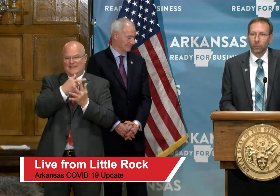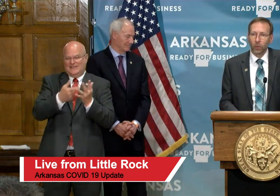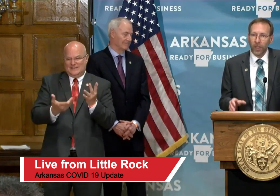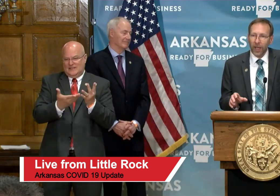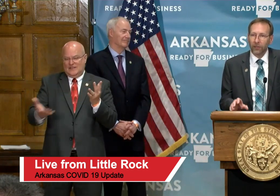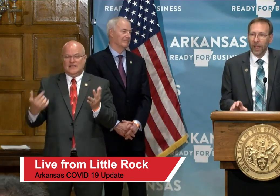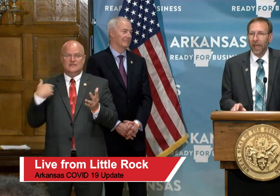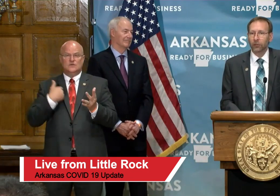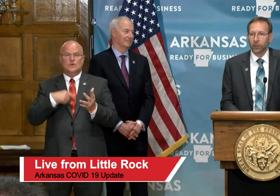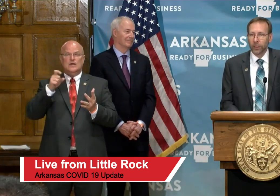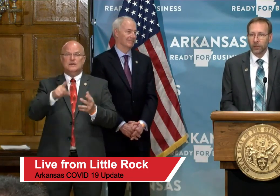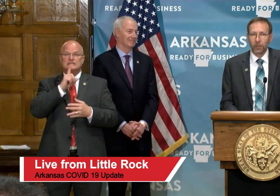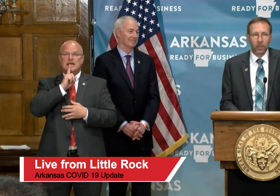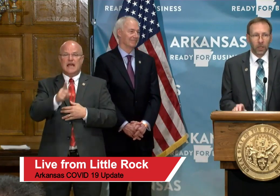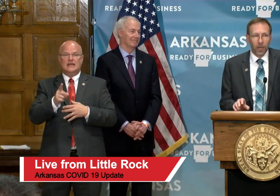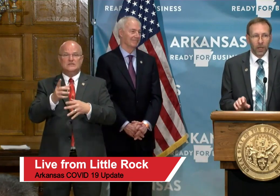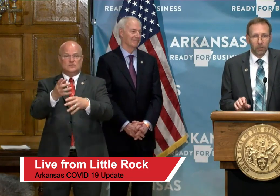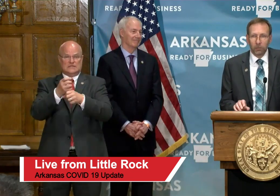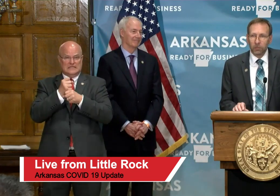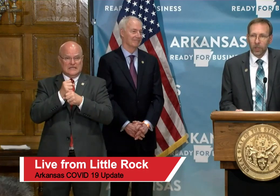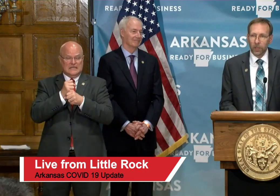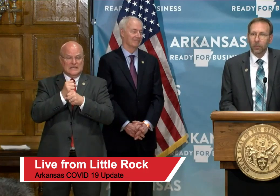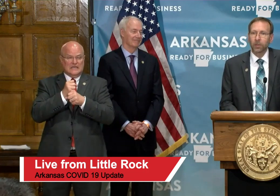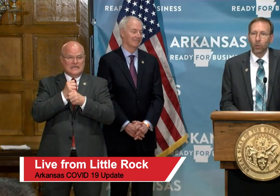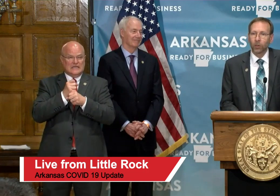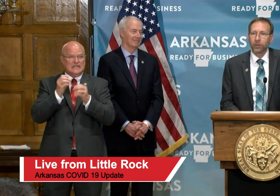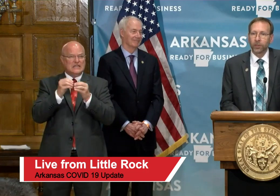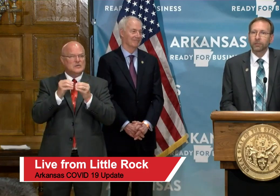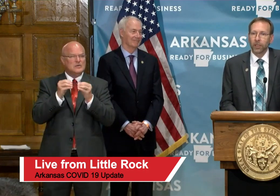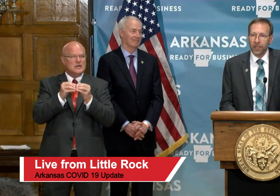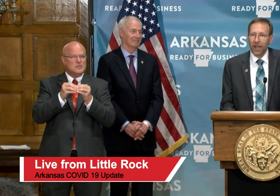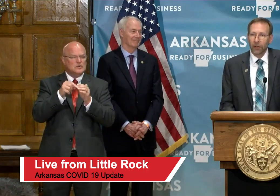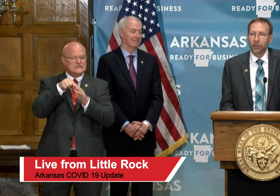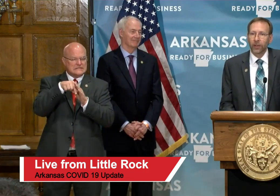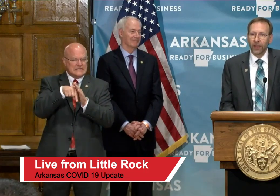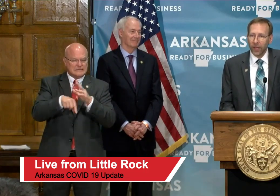are the things where we have to actually get a little bit more